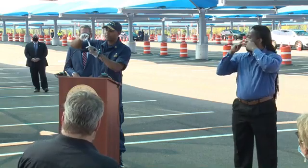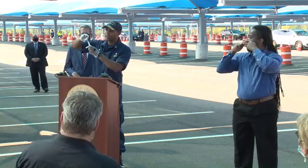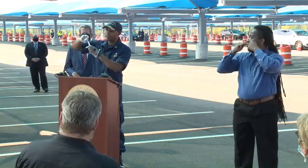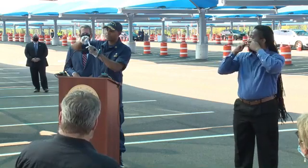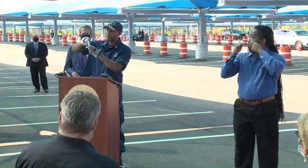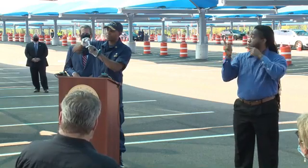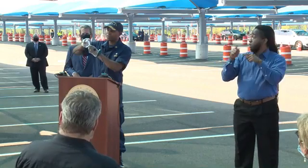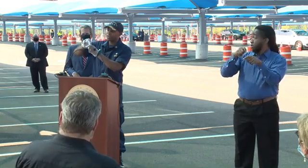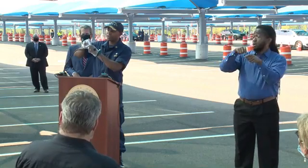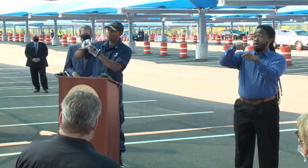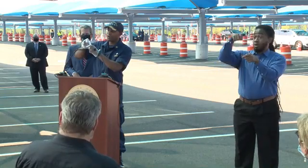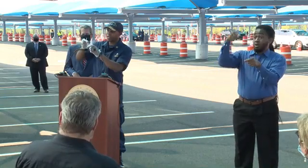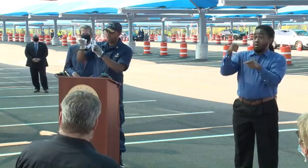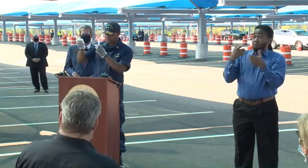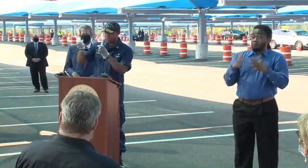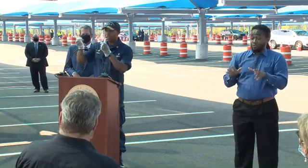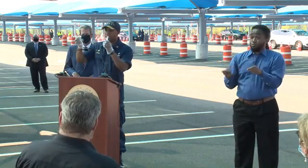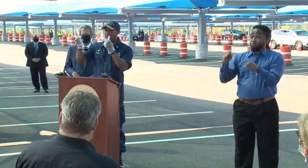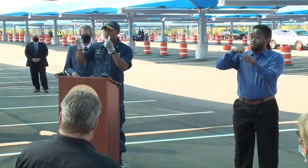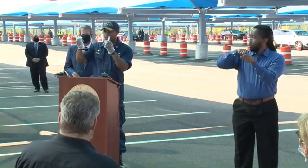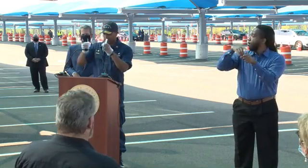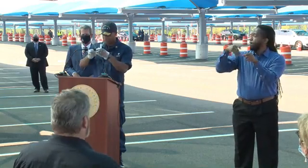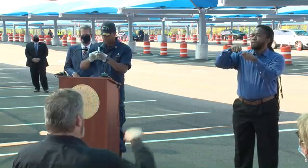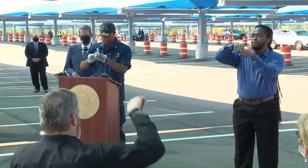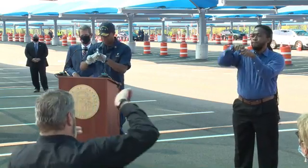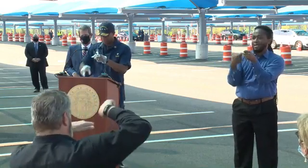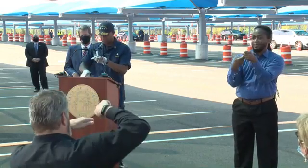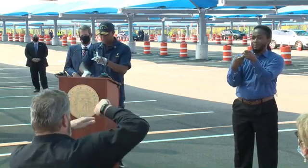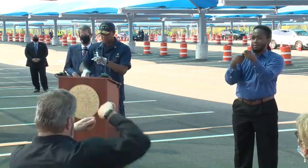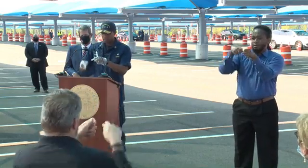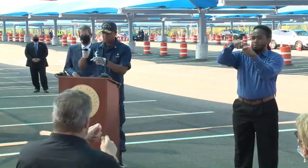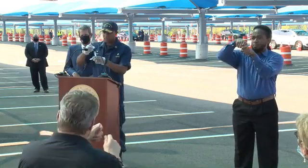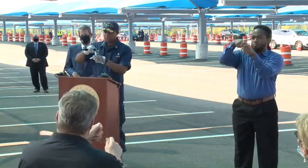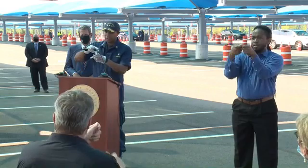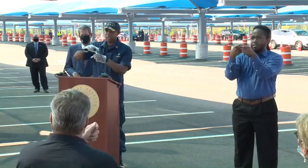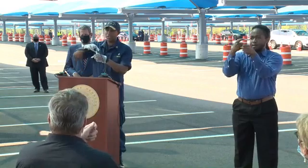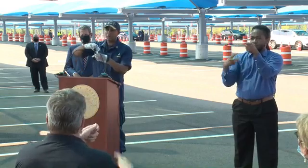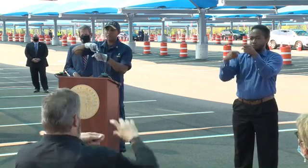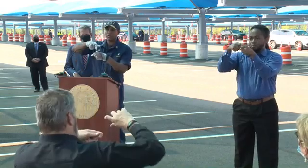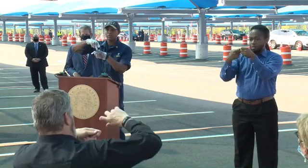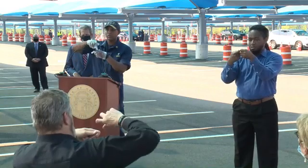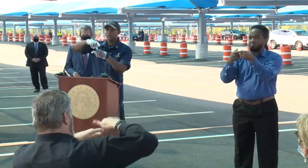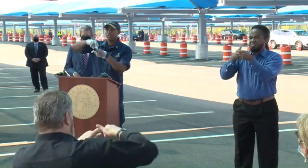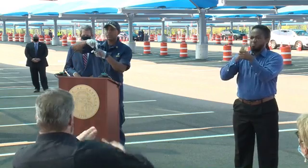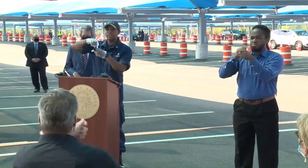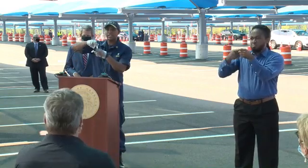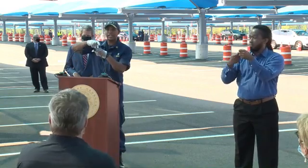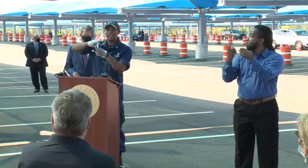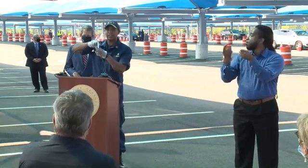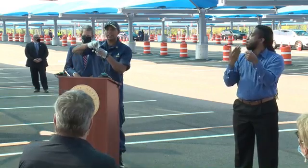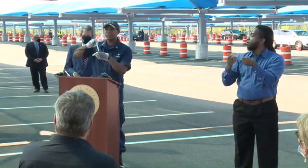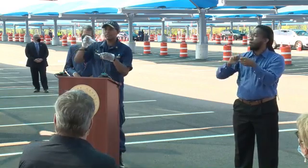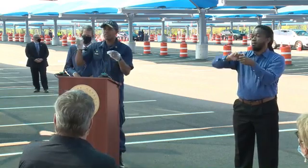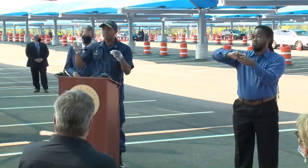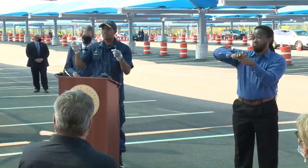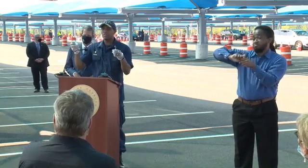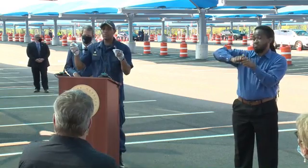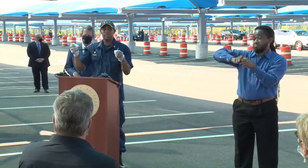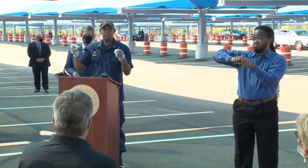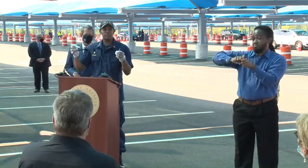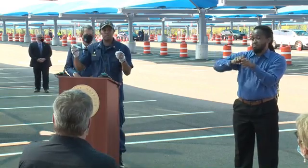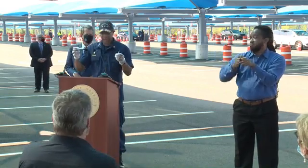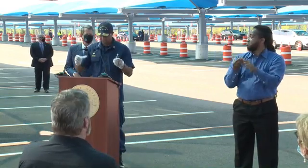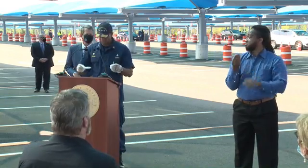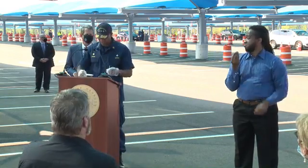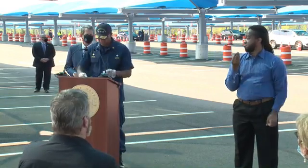specimen container and to break it off. Then you will close it tightly and